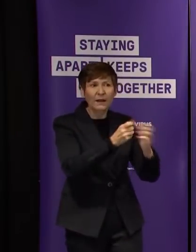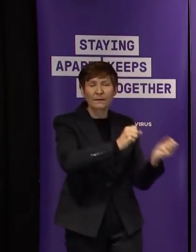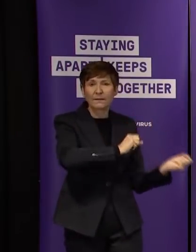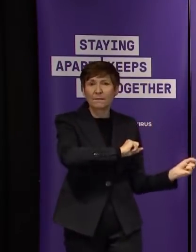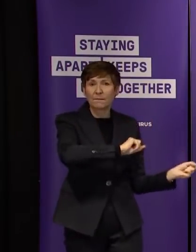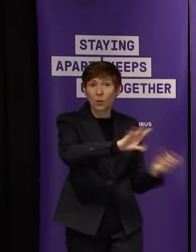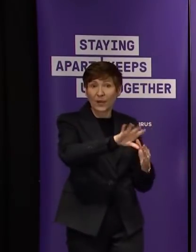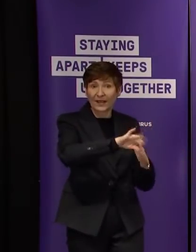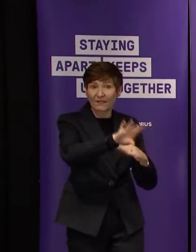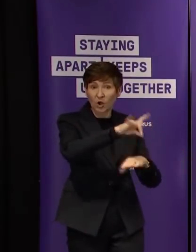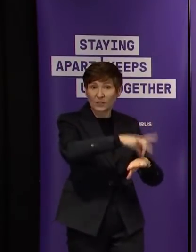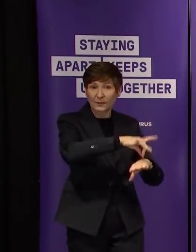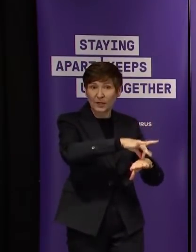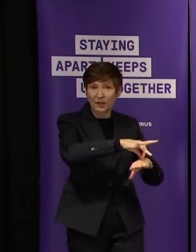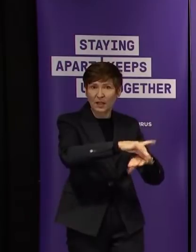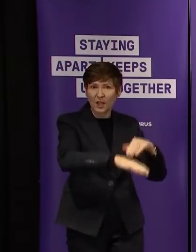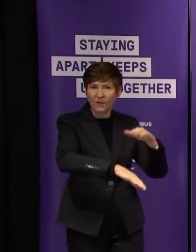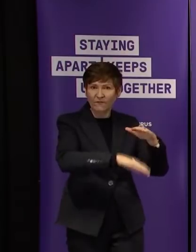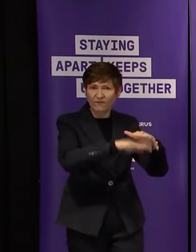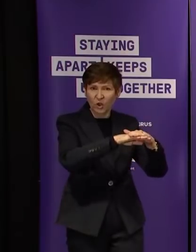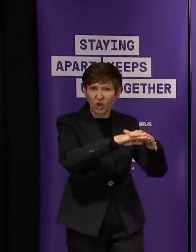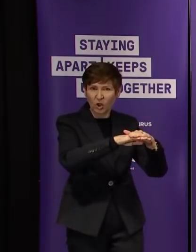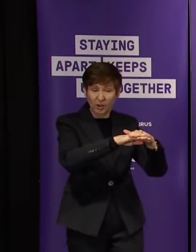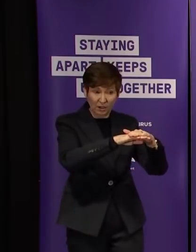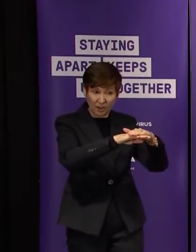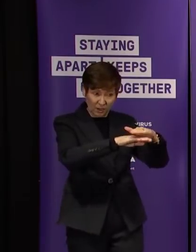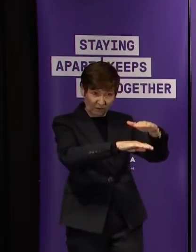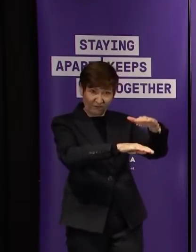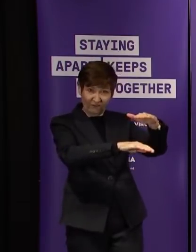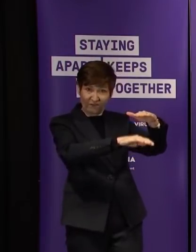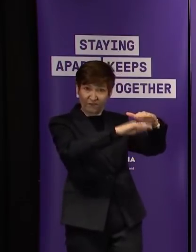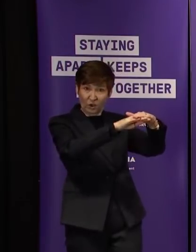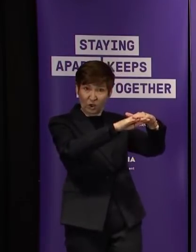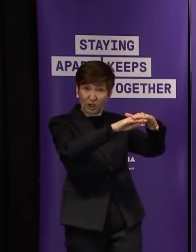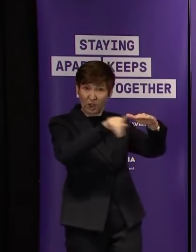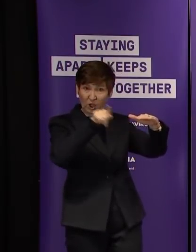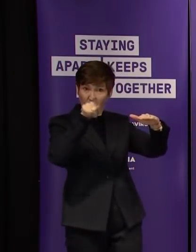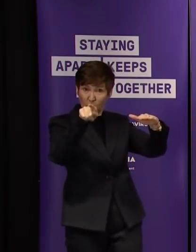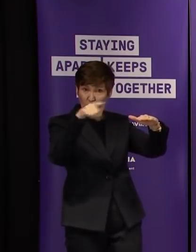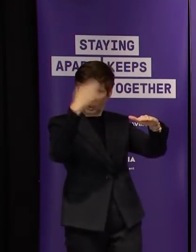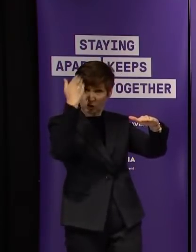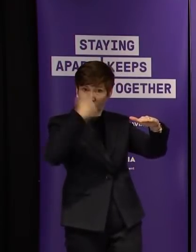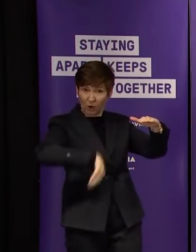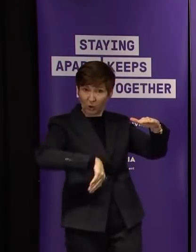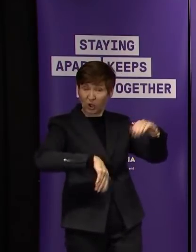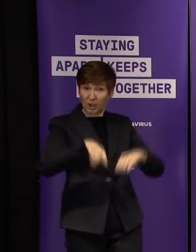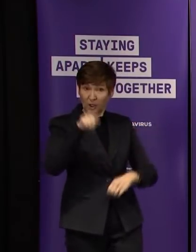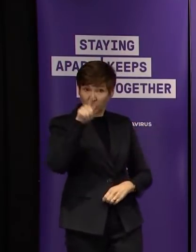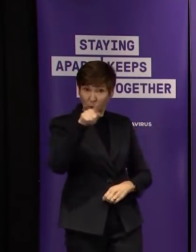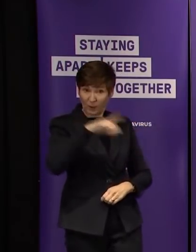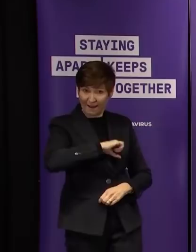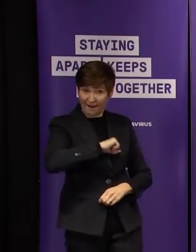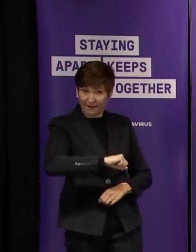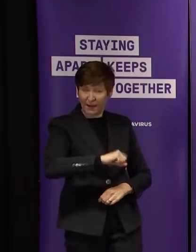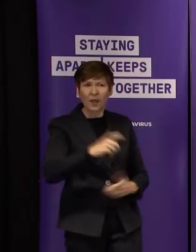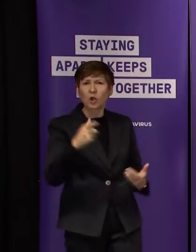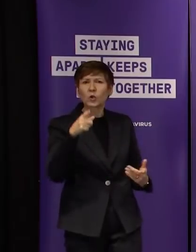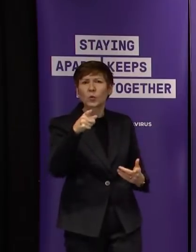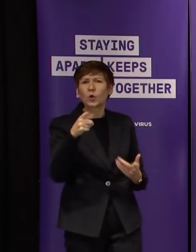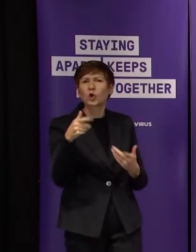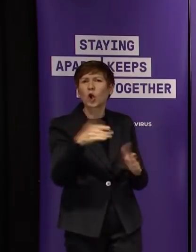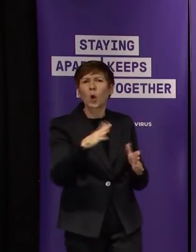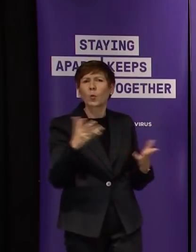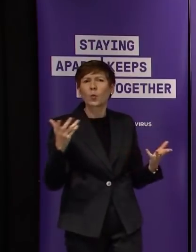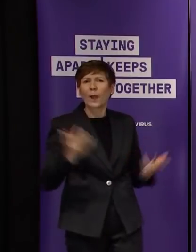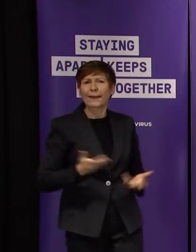to provide for. It'll be other patients of all ages, of all backgrounds, from every single family